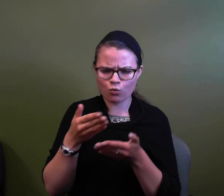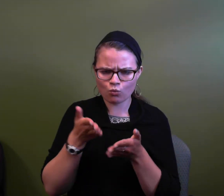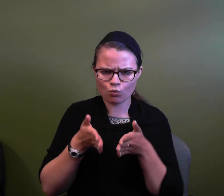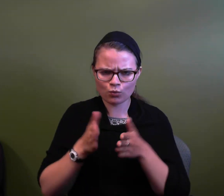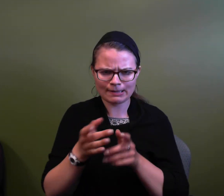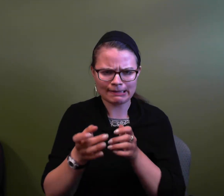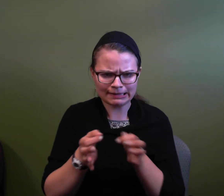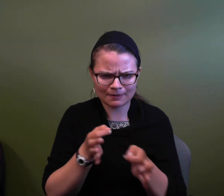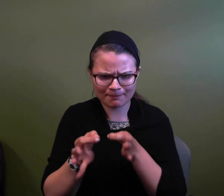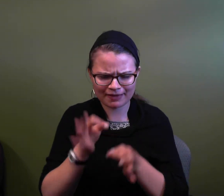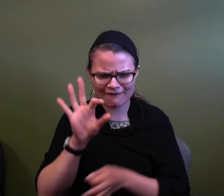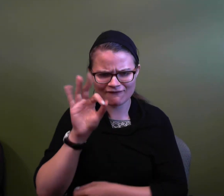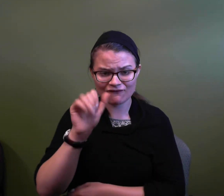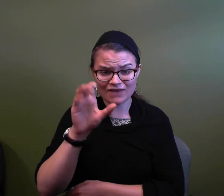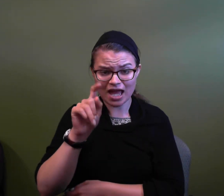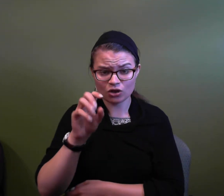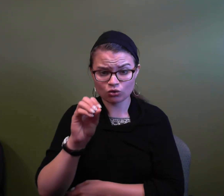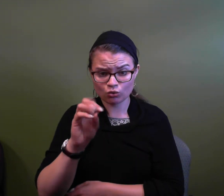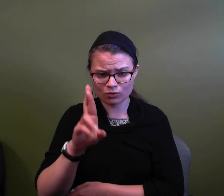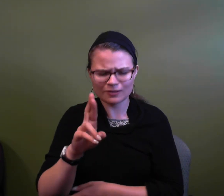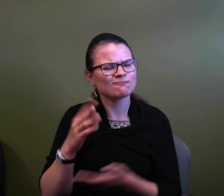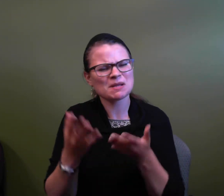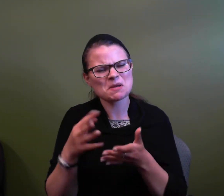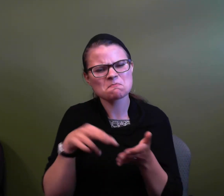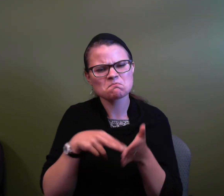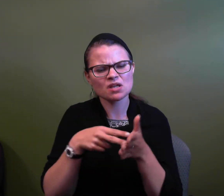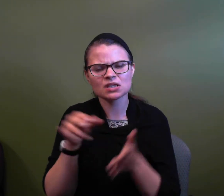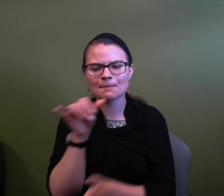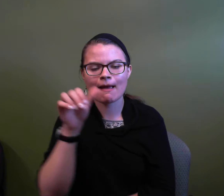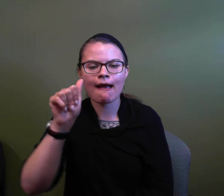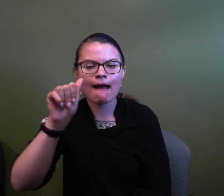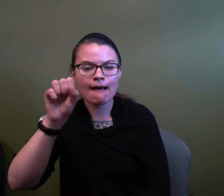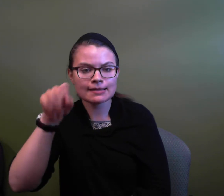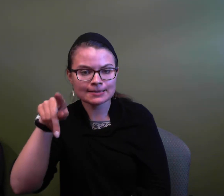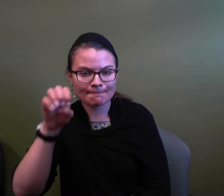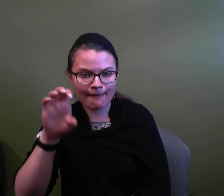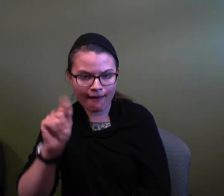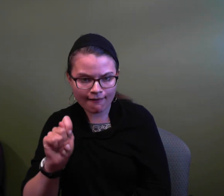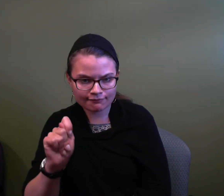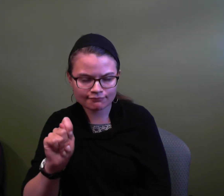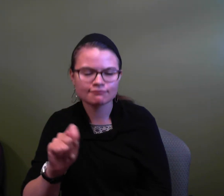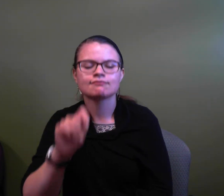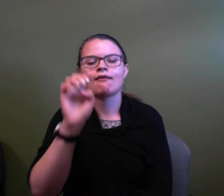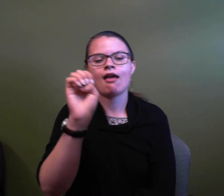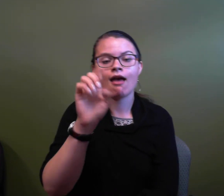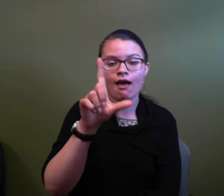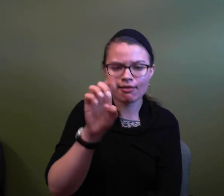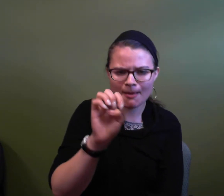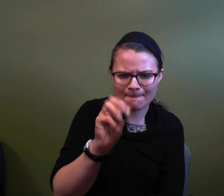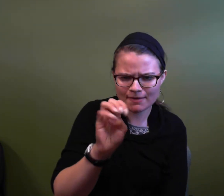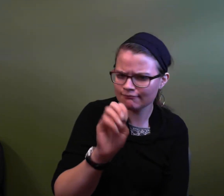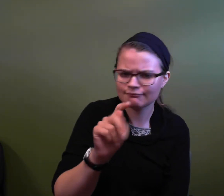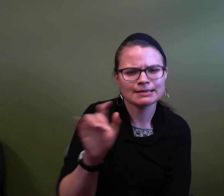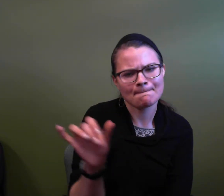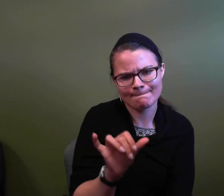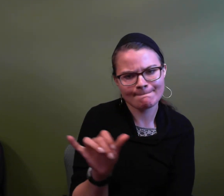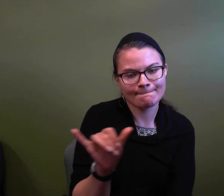it can be an aspect or an element, okay? You can even say sometimes a significant